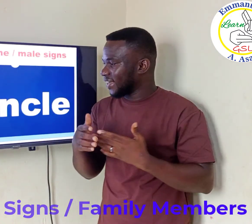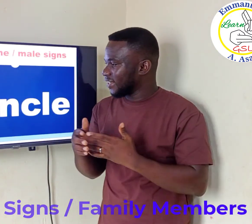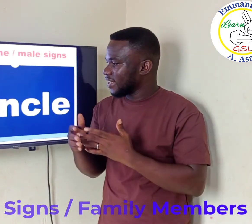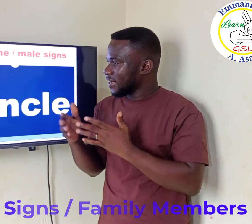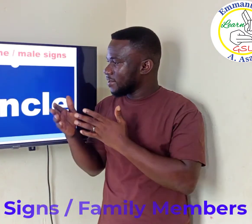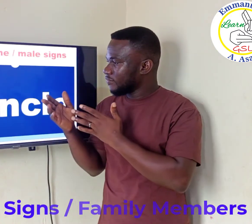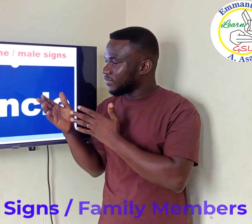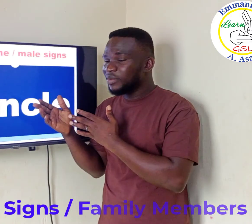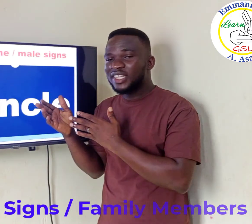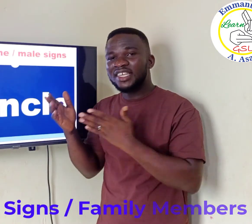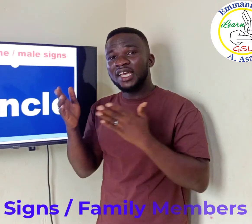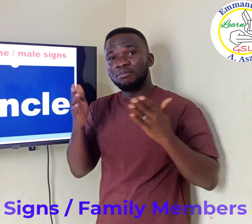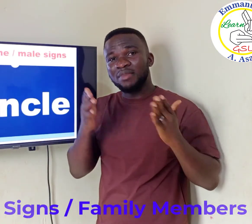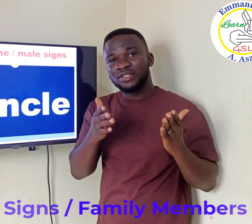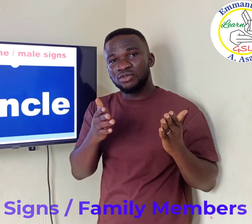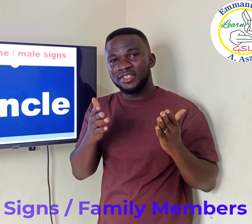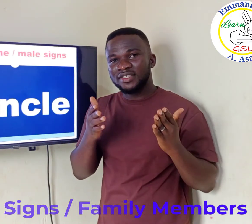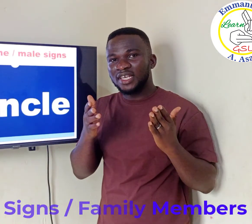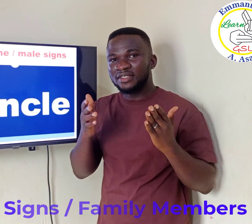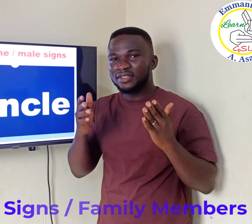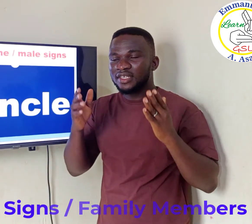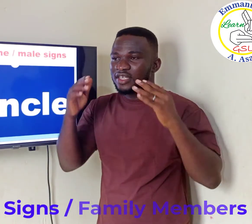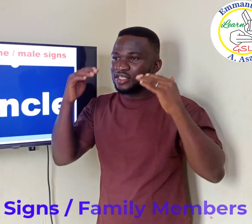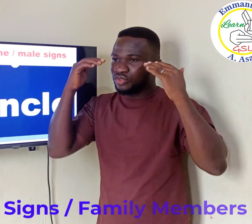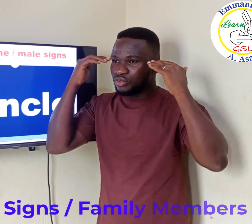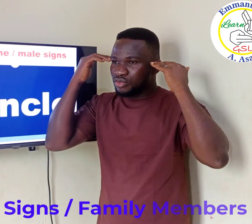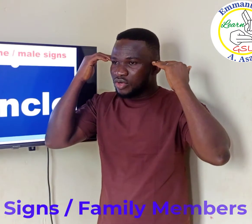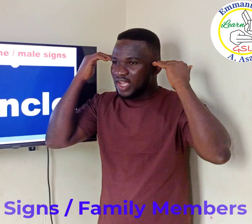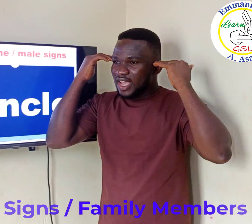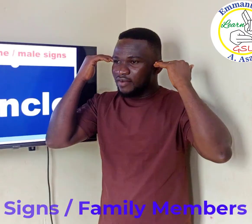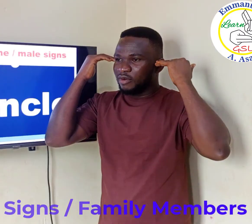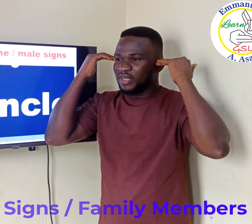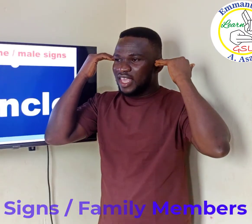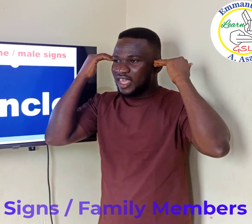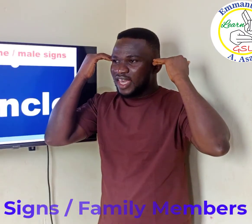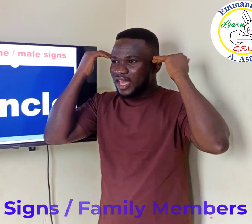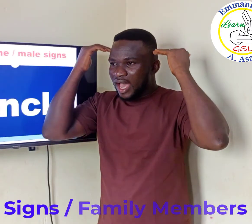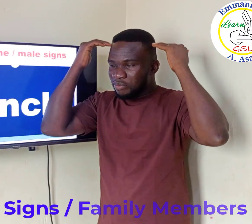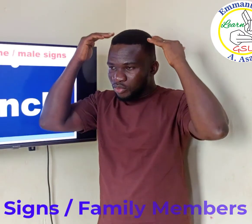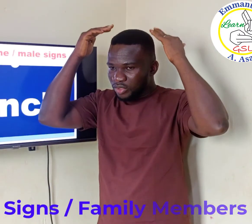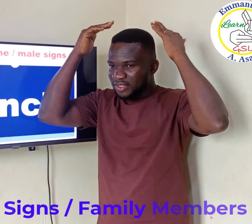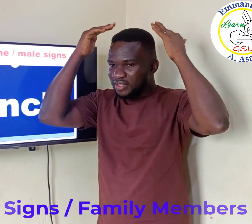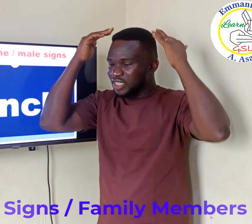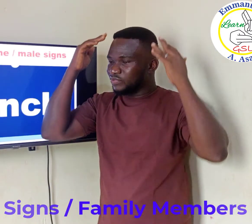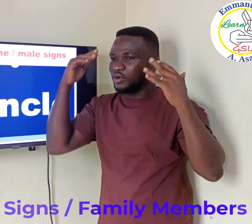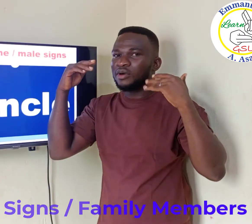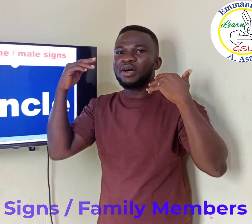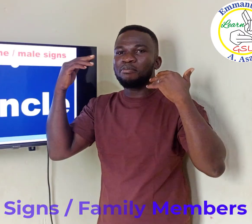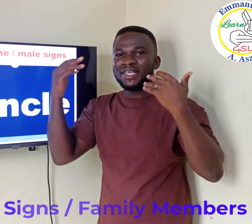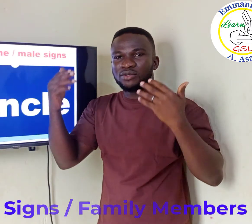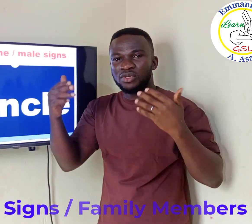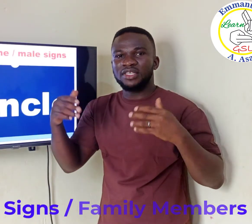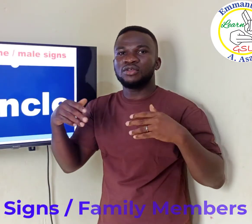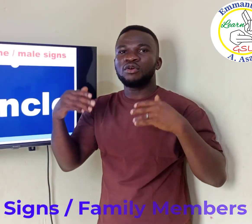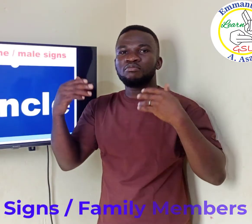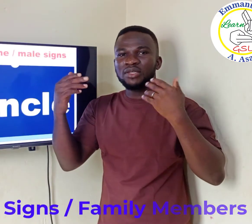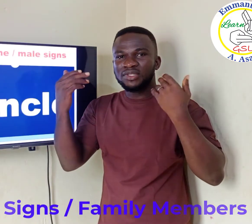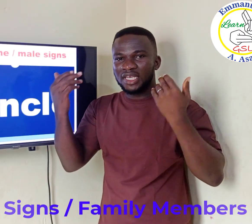sign feminine and masculine signs. So, from the ear upwards is for masculine or male